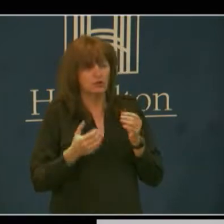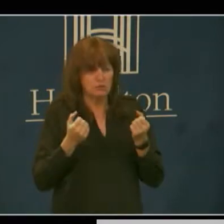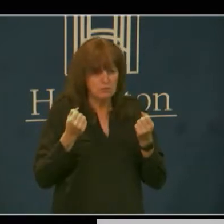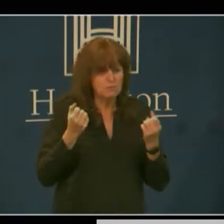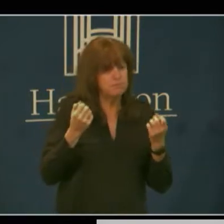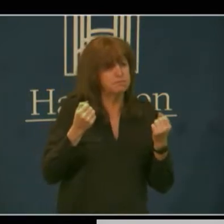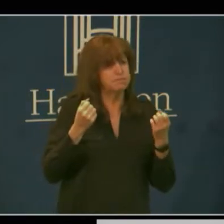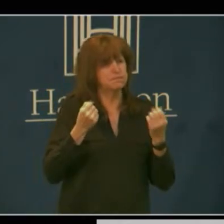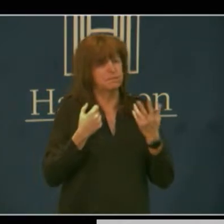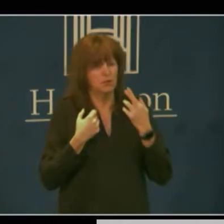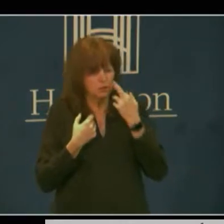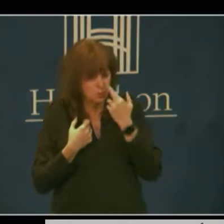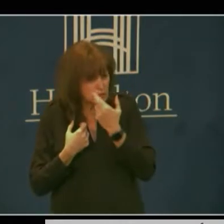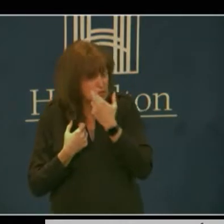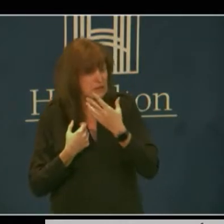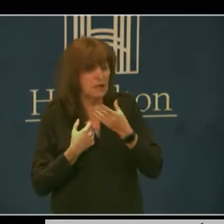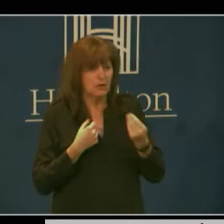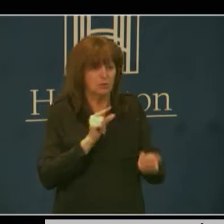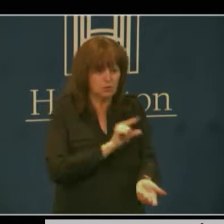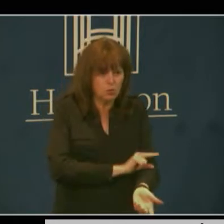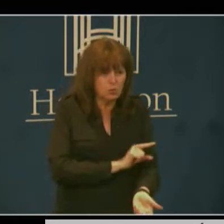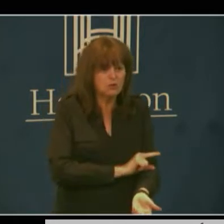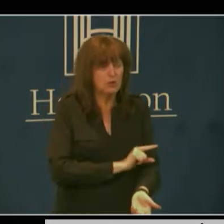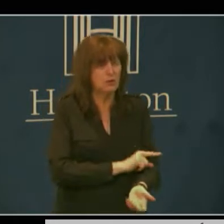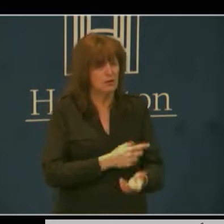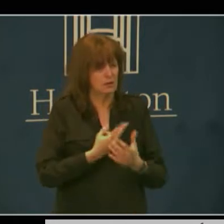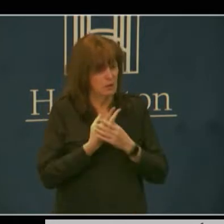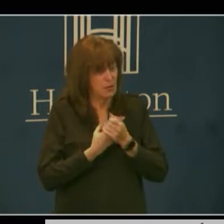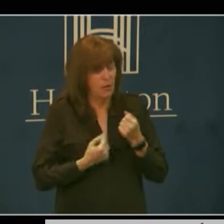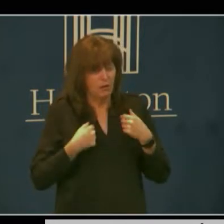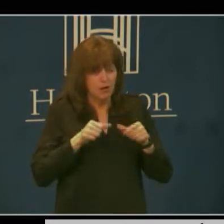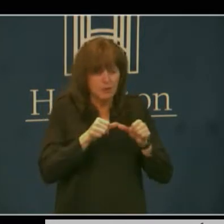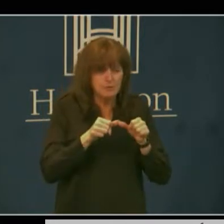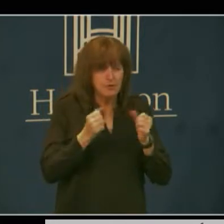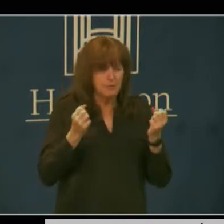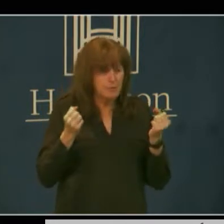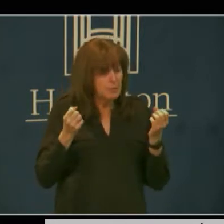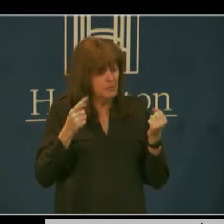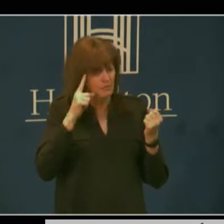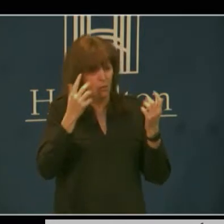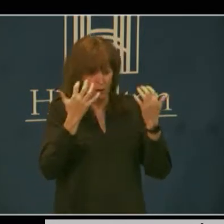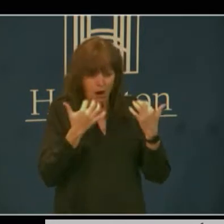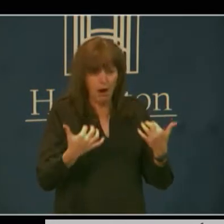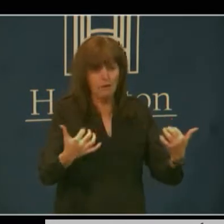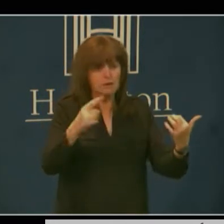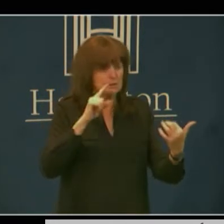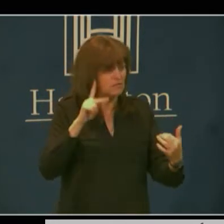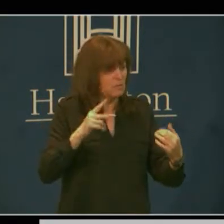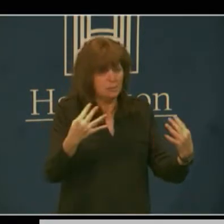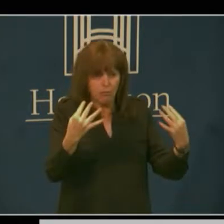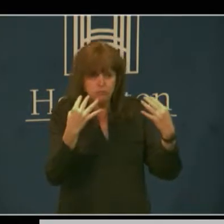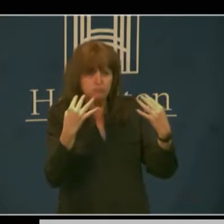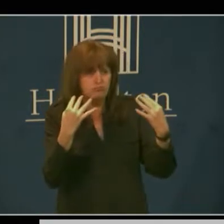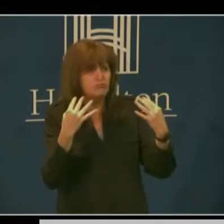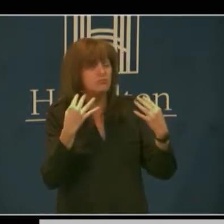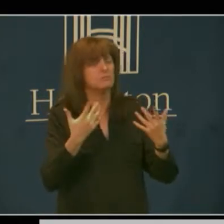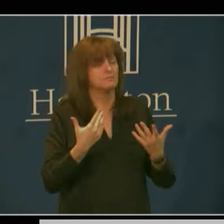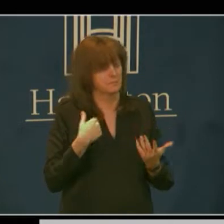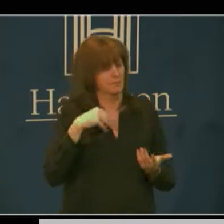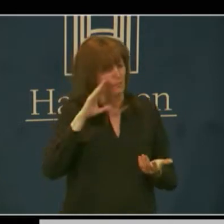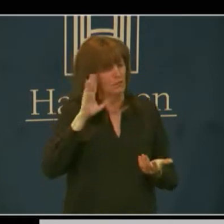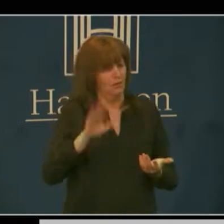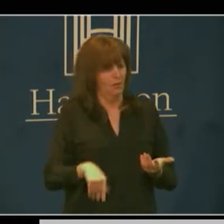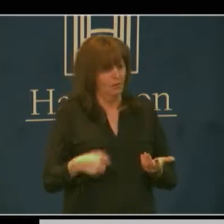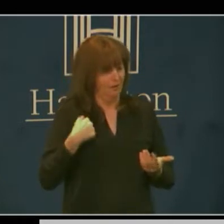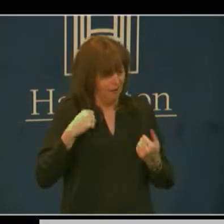Georgia Whalen, who are doing sign language for the deaf. It is I've gotten to know it's been a pretty physical workout for